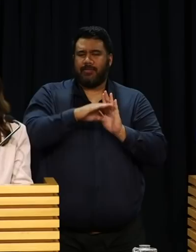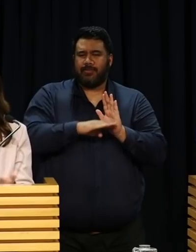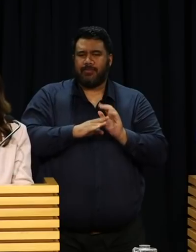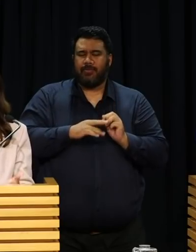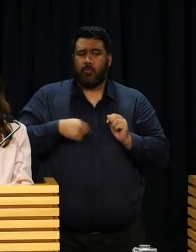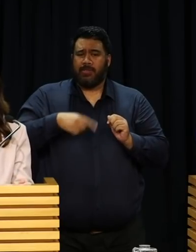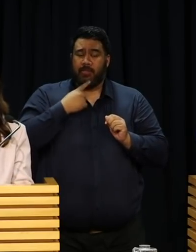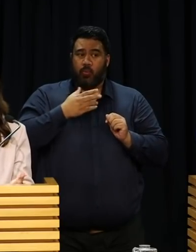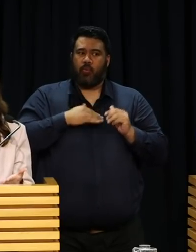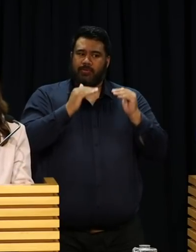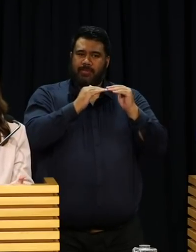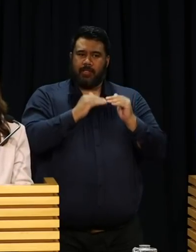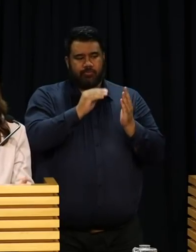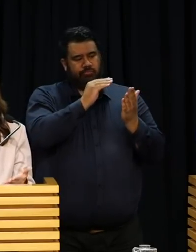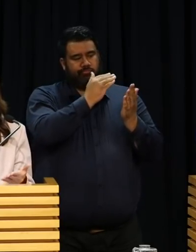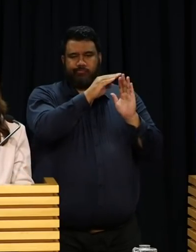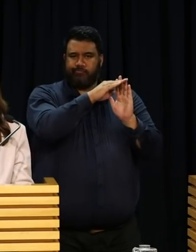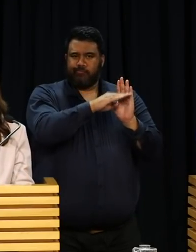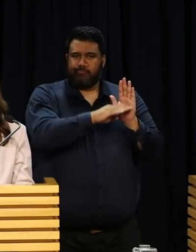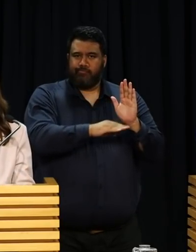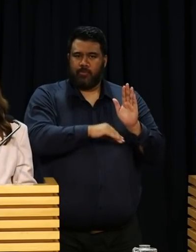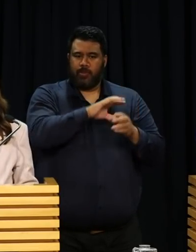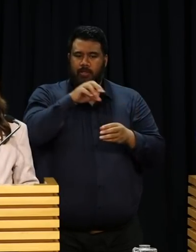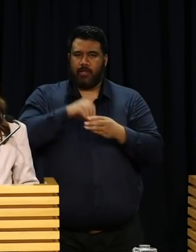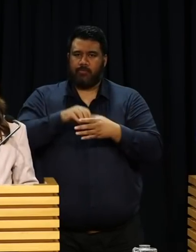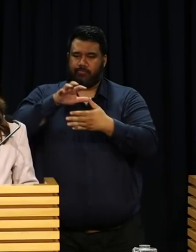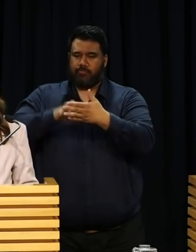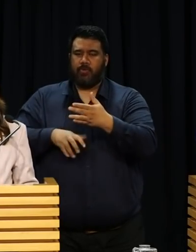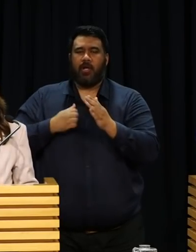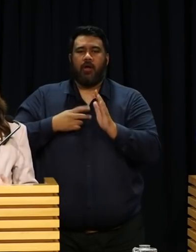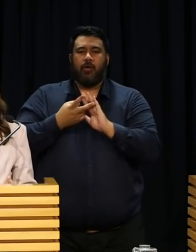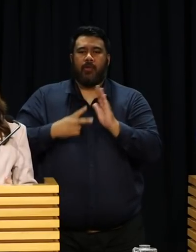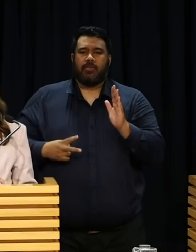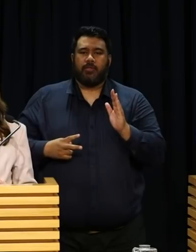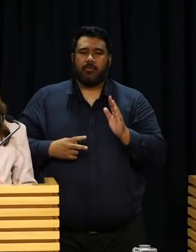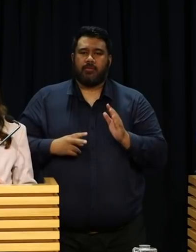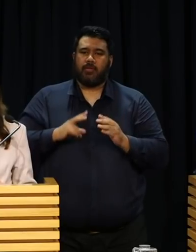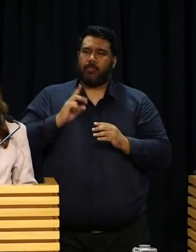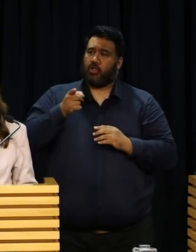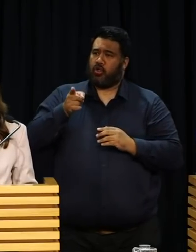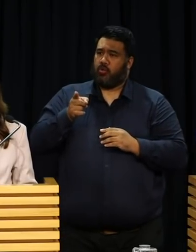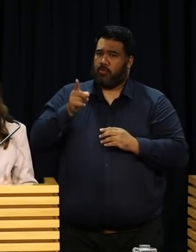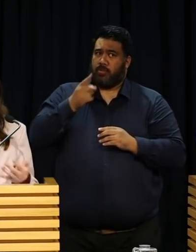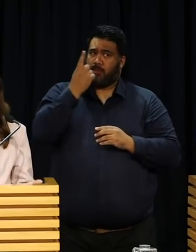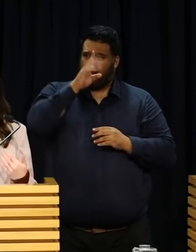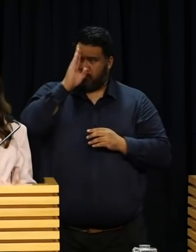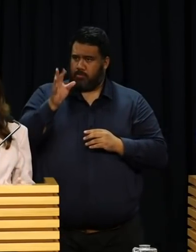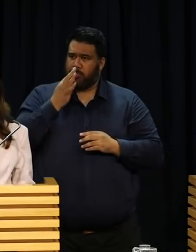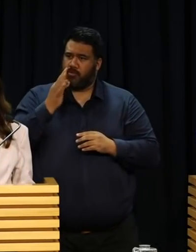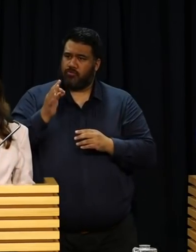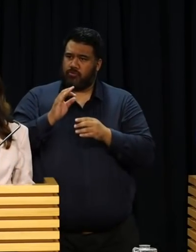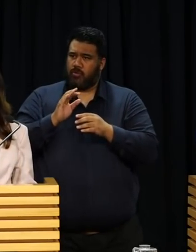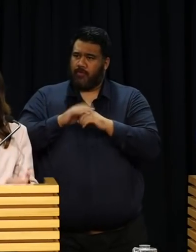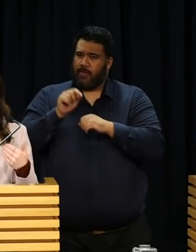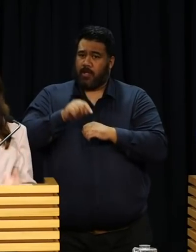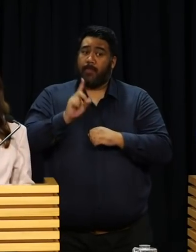wanted those standards to be a part of our policy. Our view is, yeah, and I always came back to